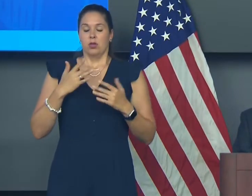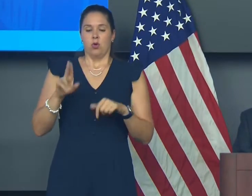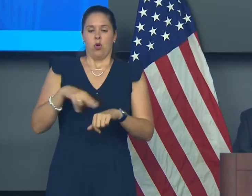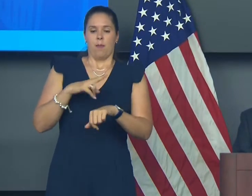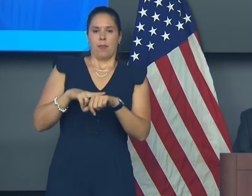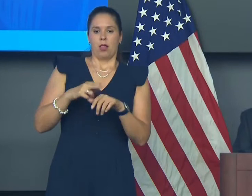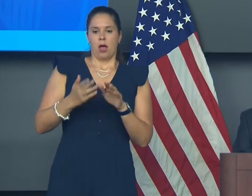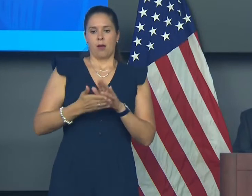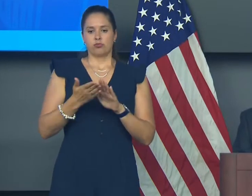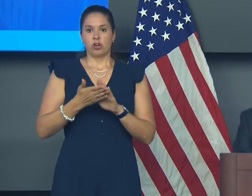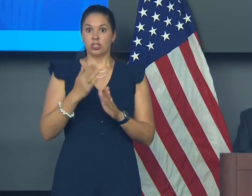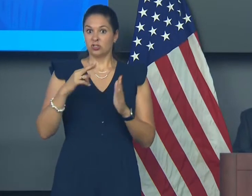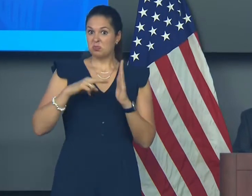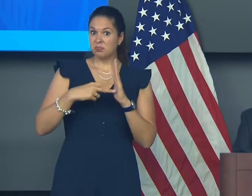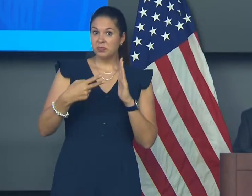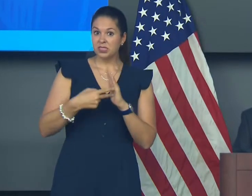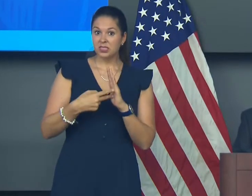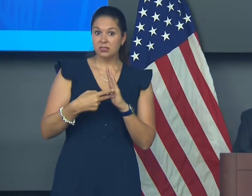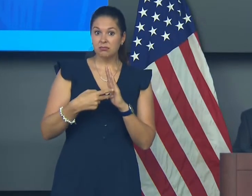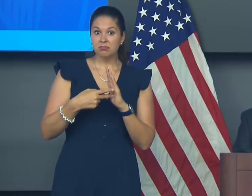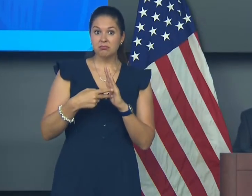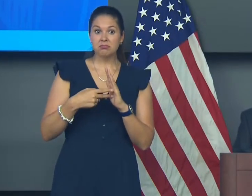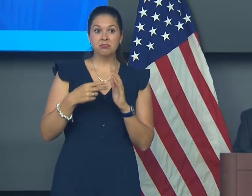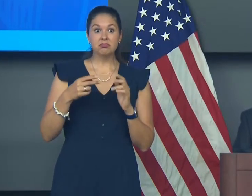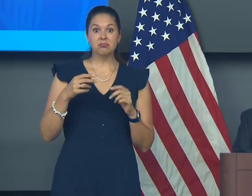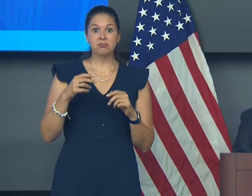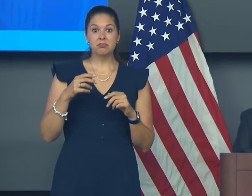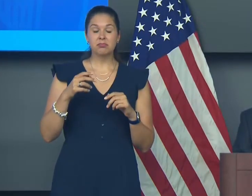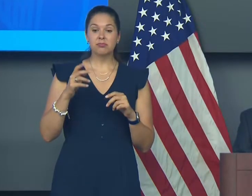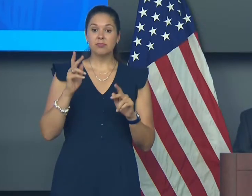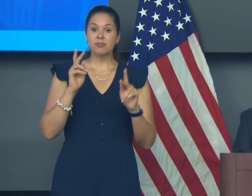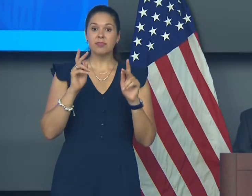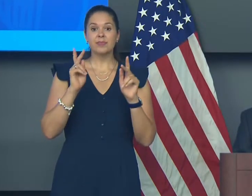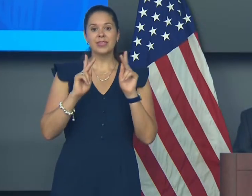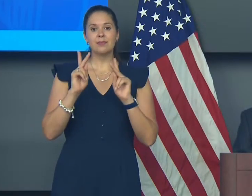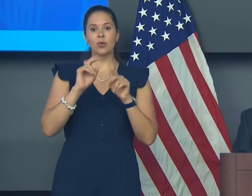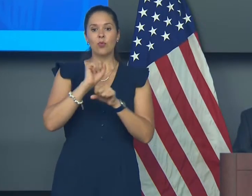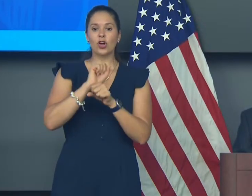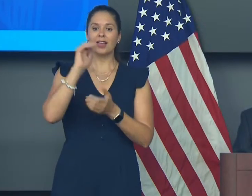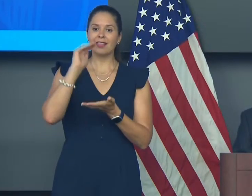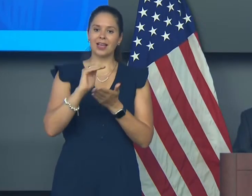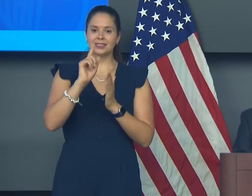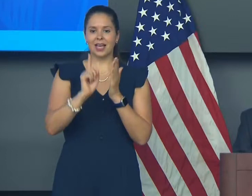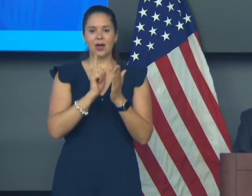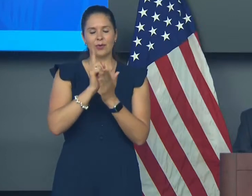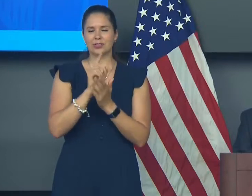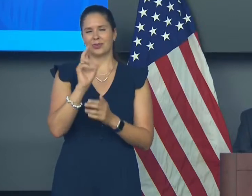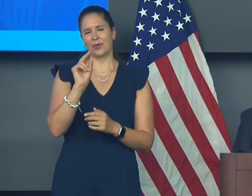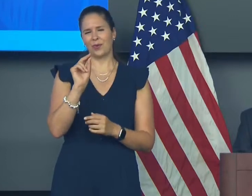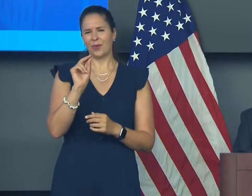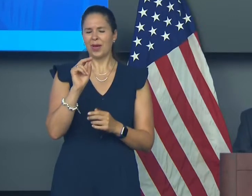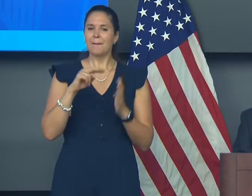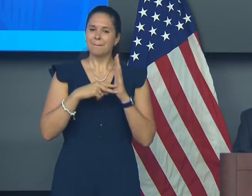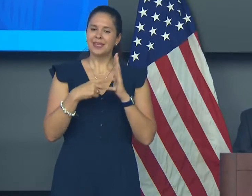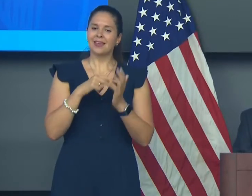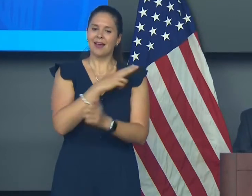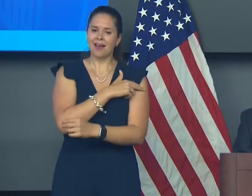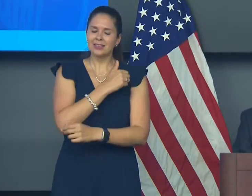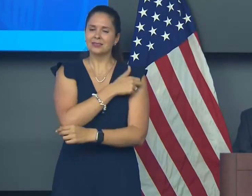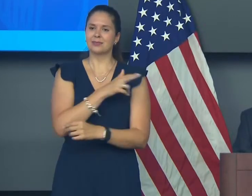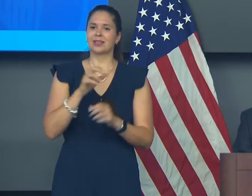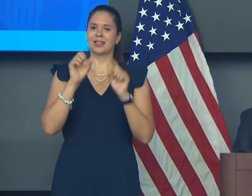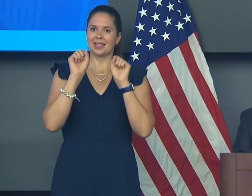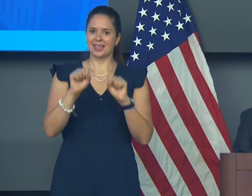normal operations doesn't mean that administrators are just working less hours. Normal operations mean that the hospital